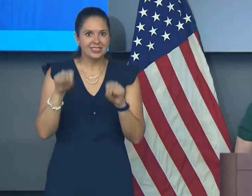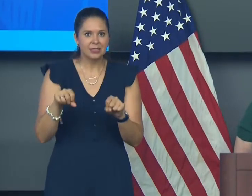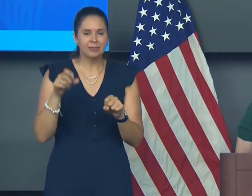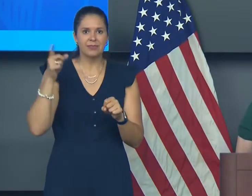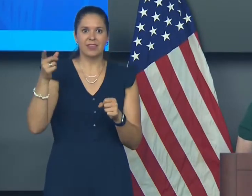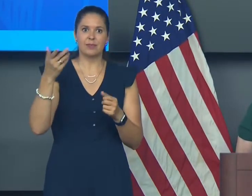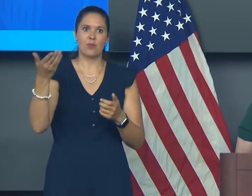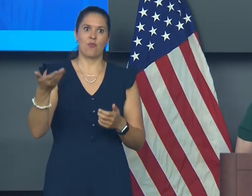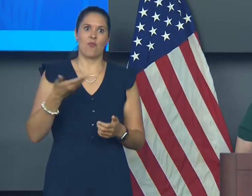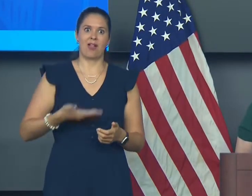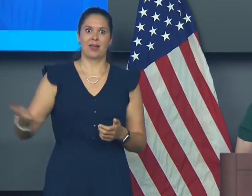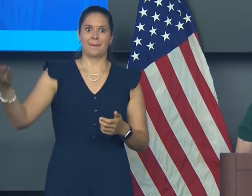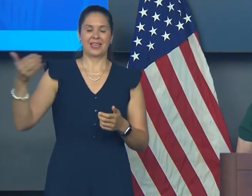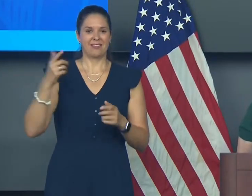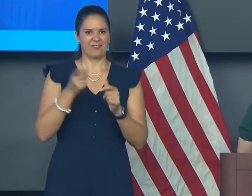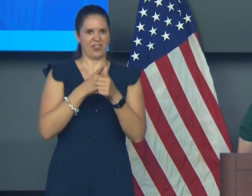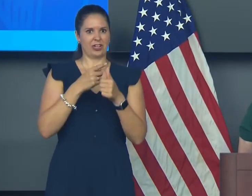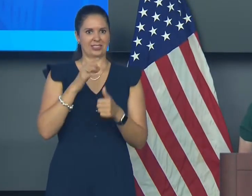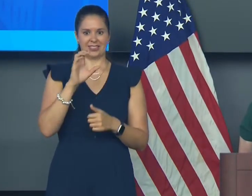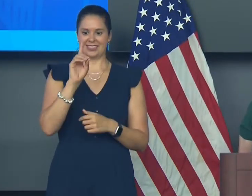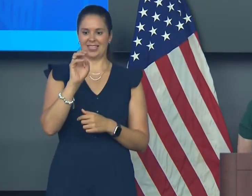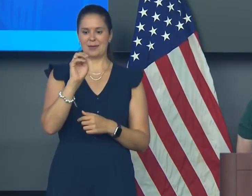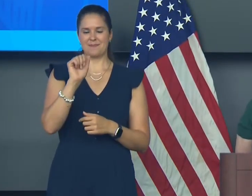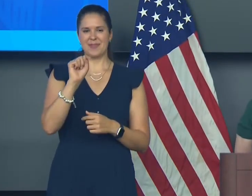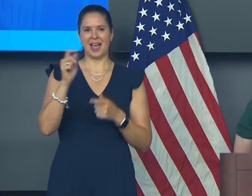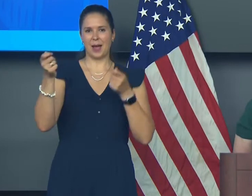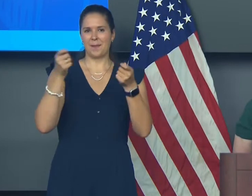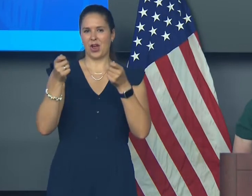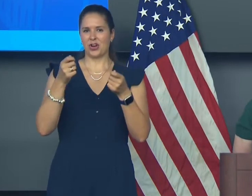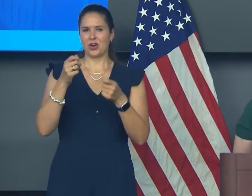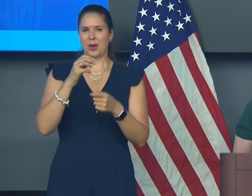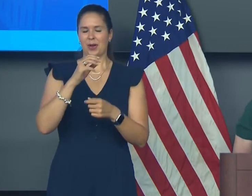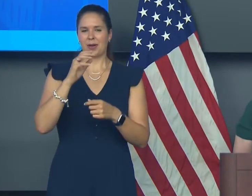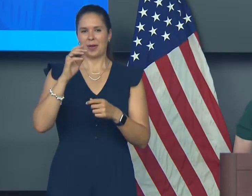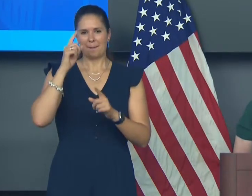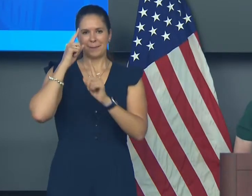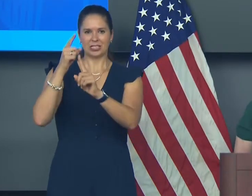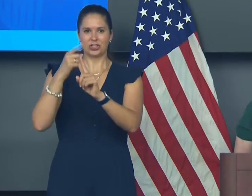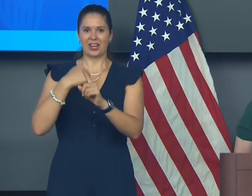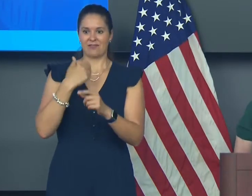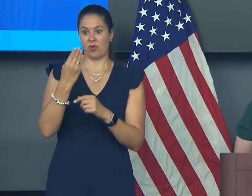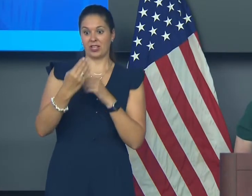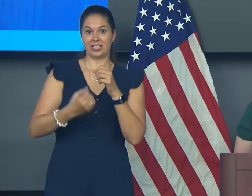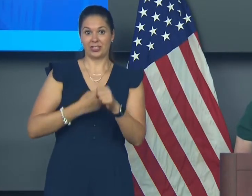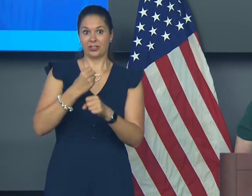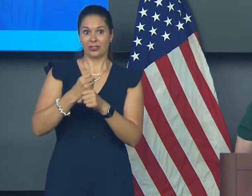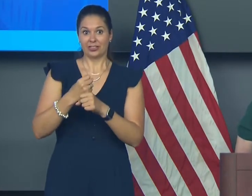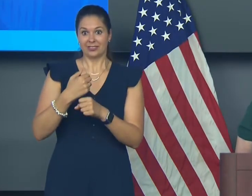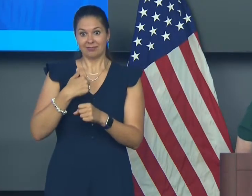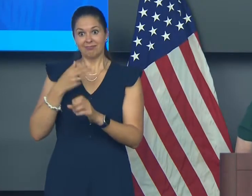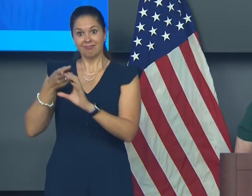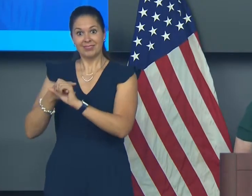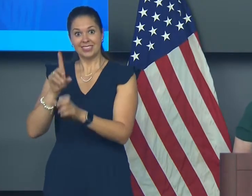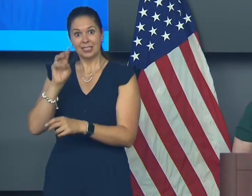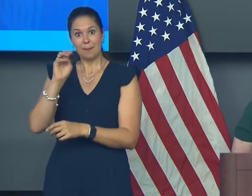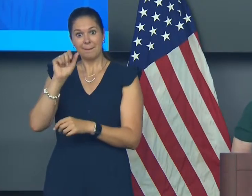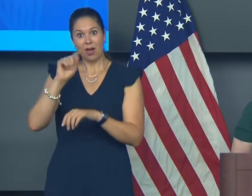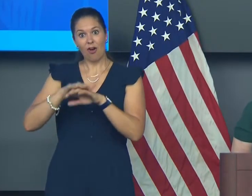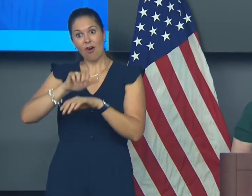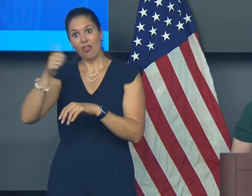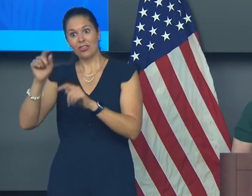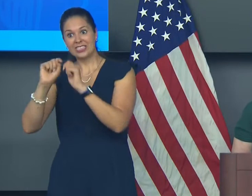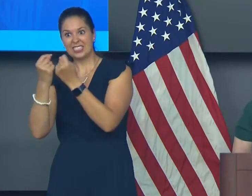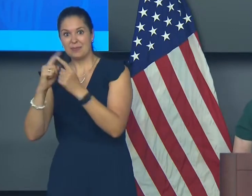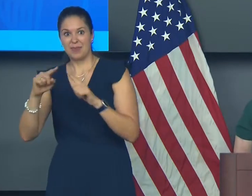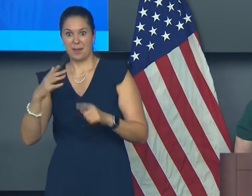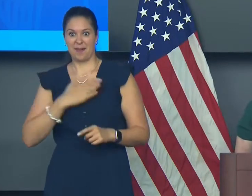welcoming, and this is my first DMAT commander mission. I have 14 years of DMAT behind me on another team, but considering this is my